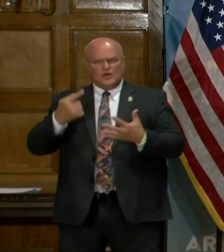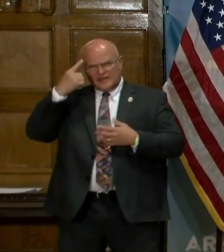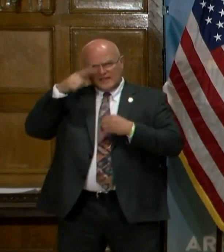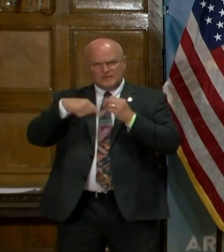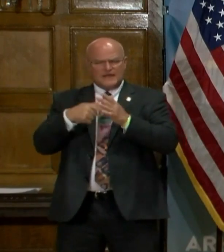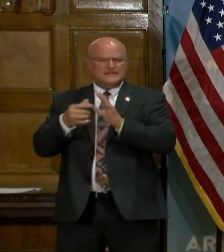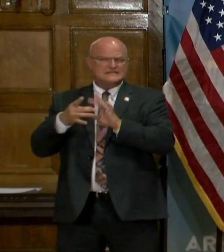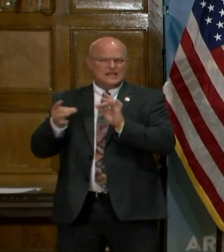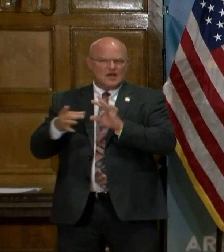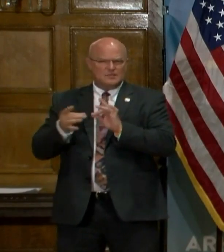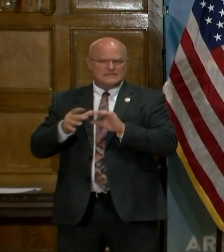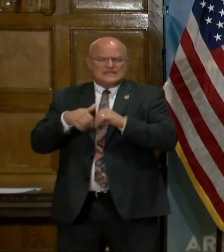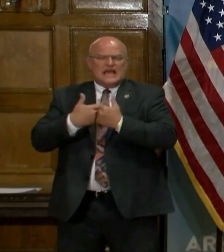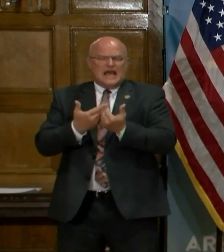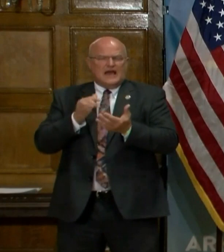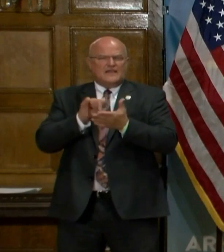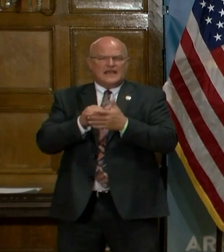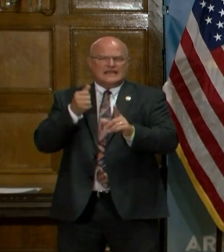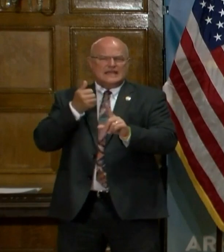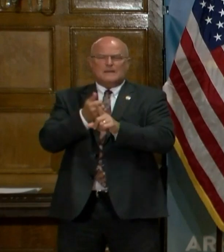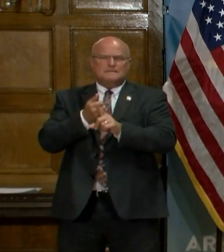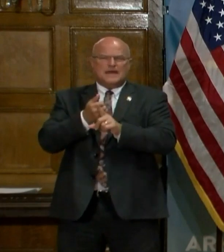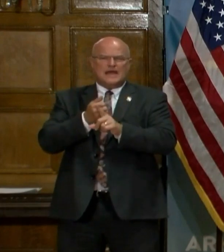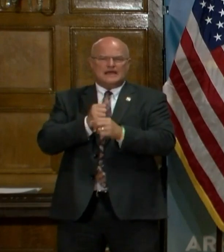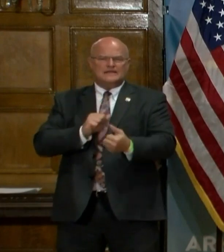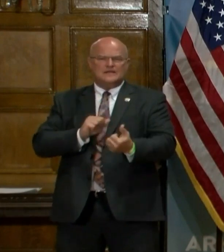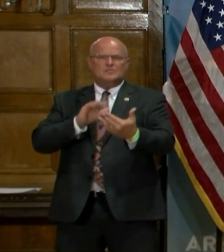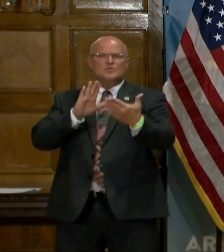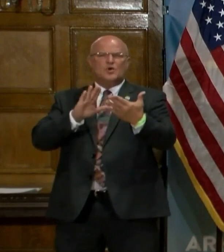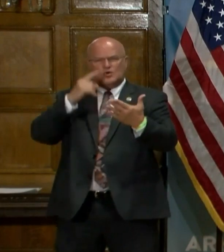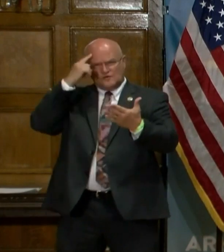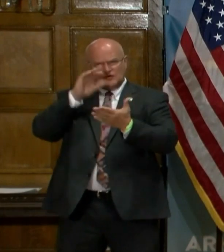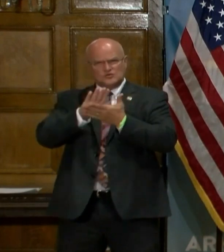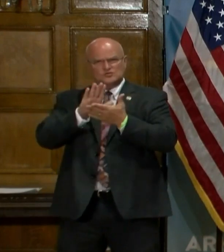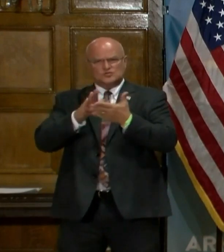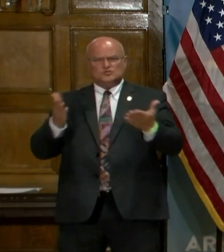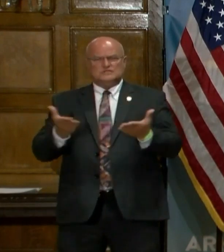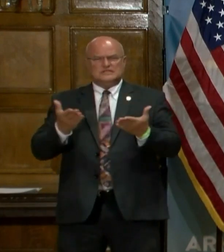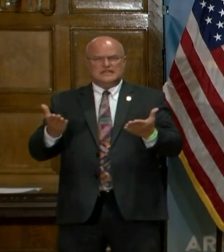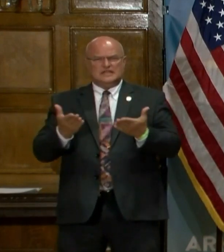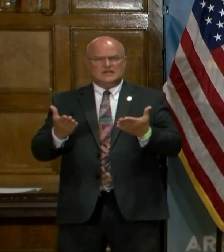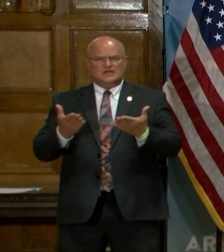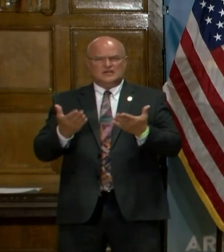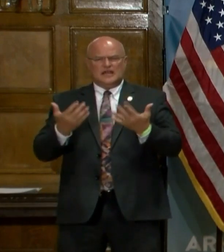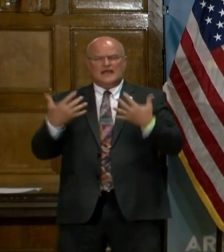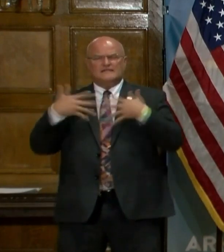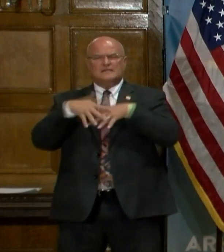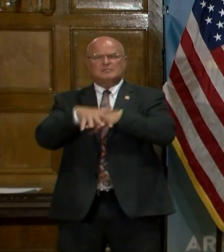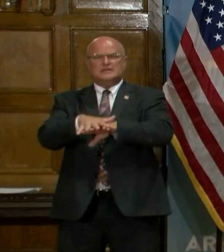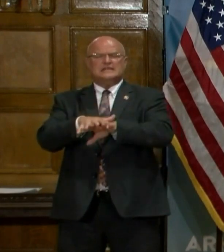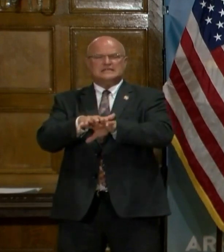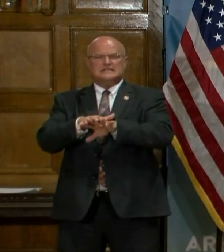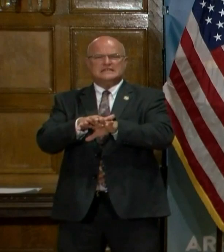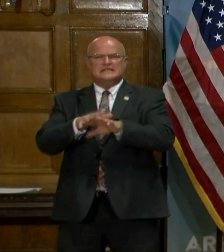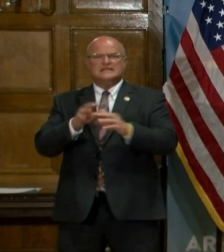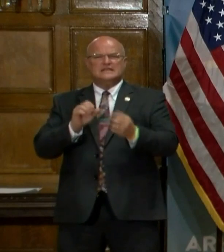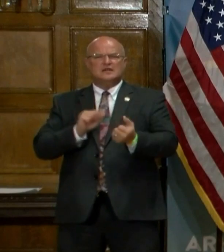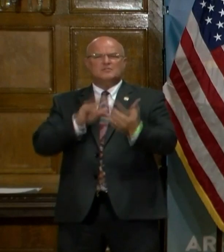about these comments, and how does that impact the approach for schools here and kind of the blended approach you've talked